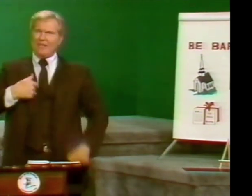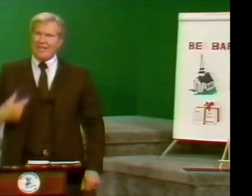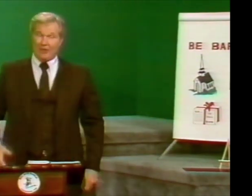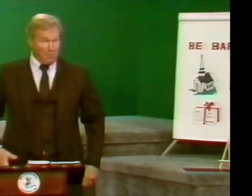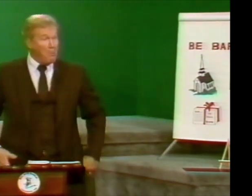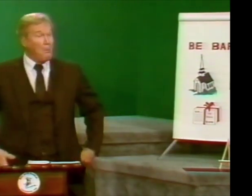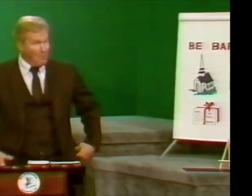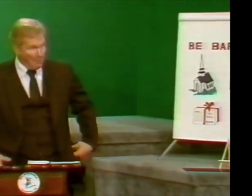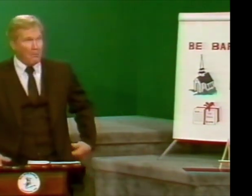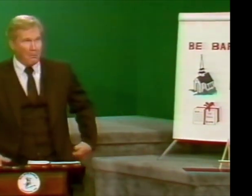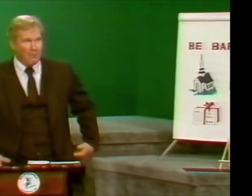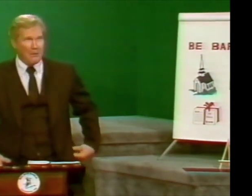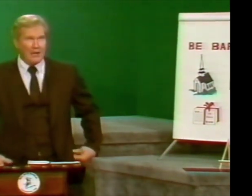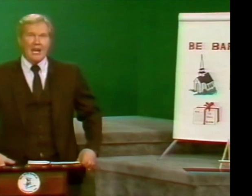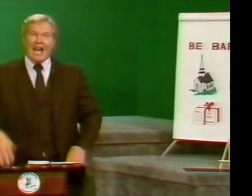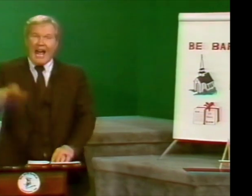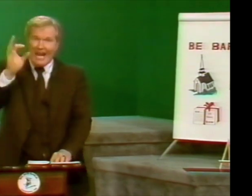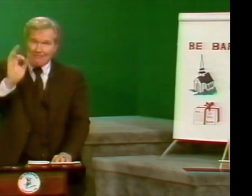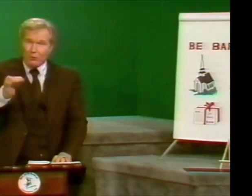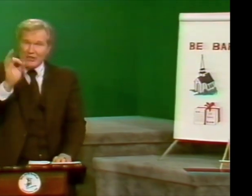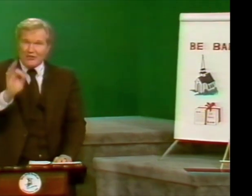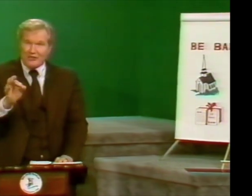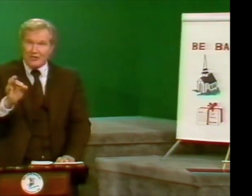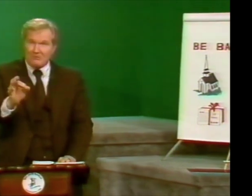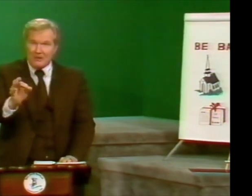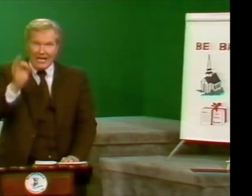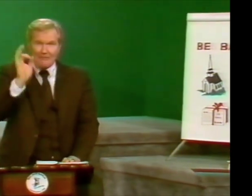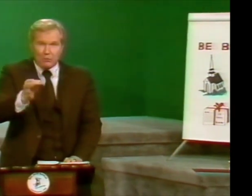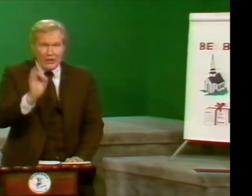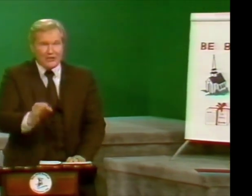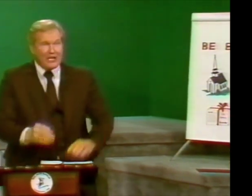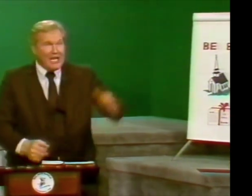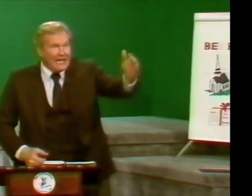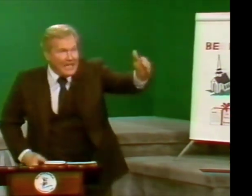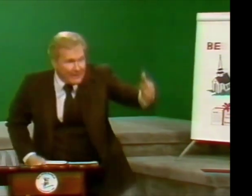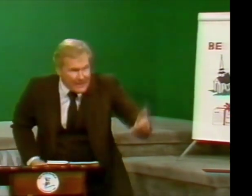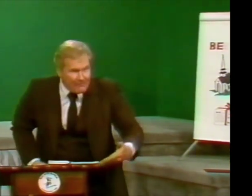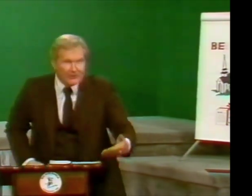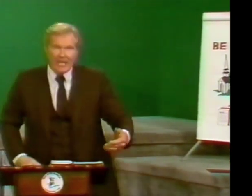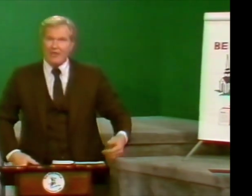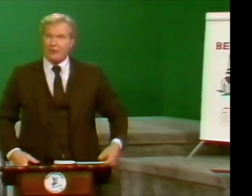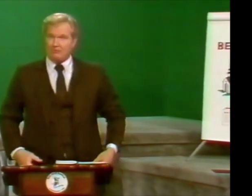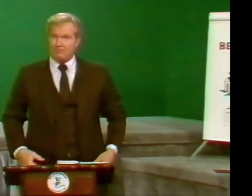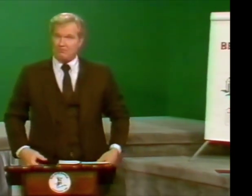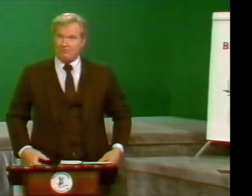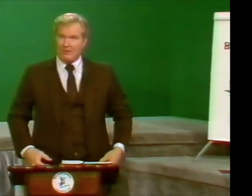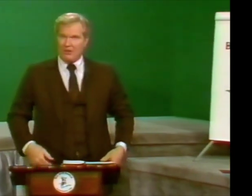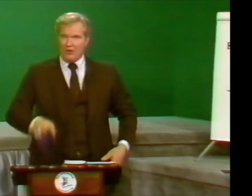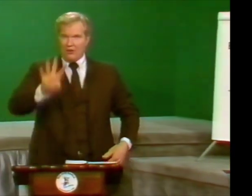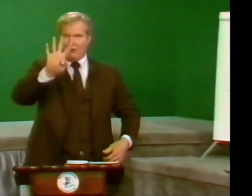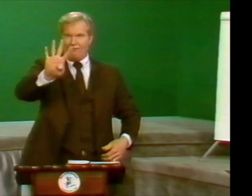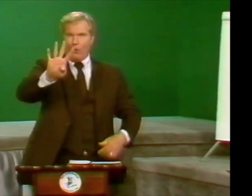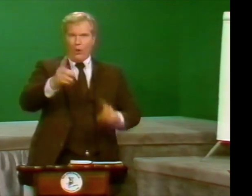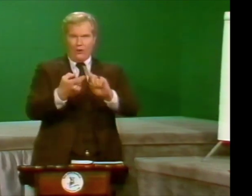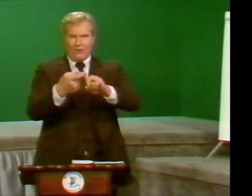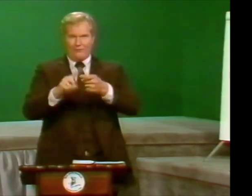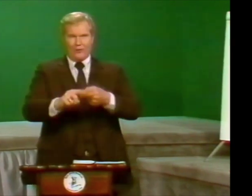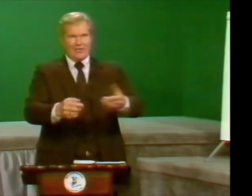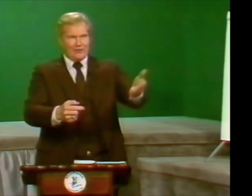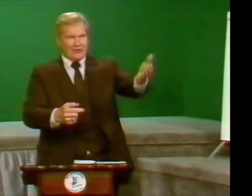me. I preached and gave the invitation. 4 friends